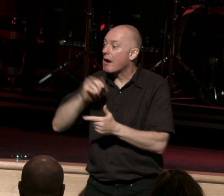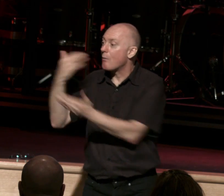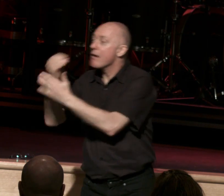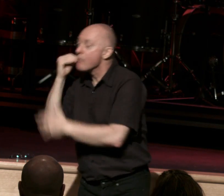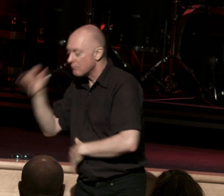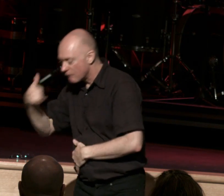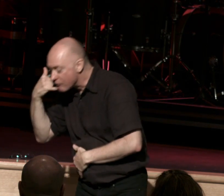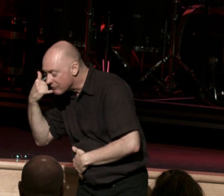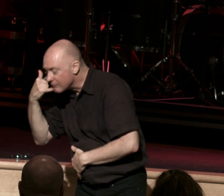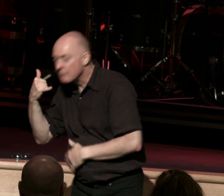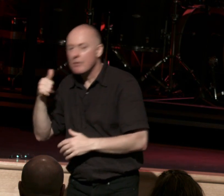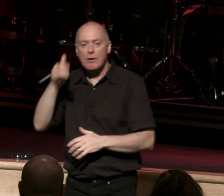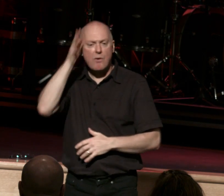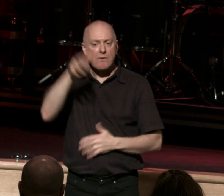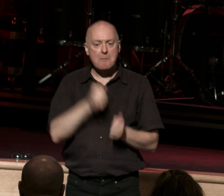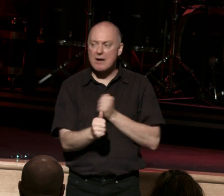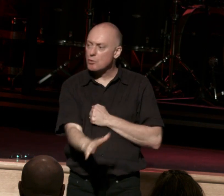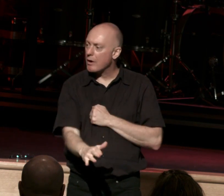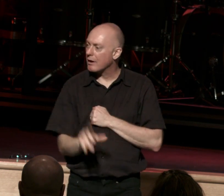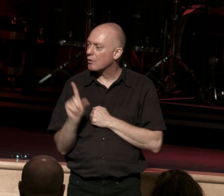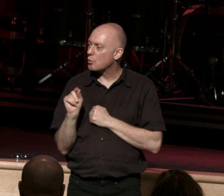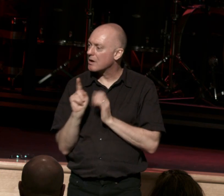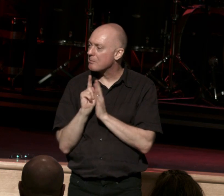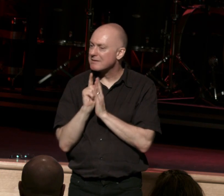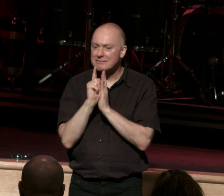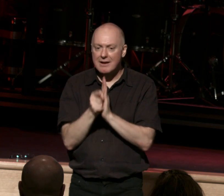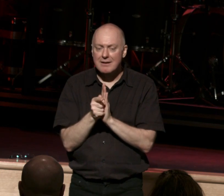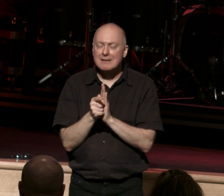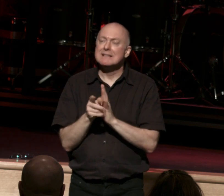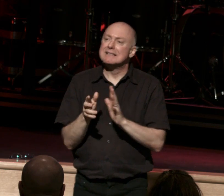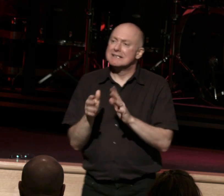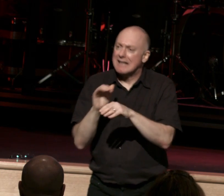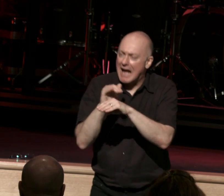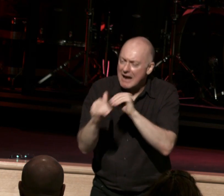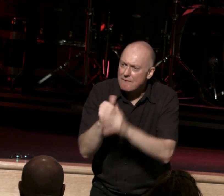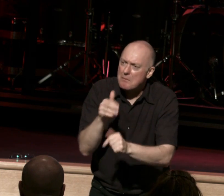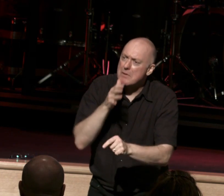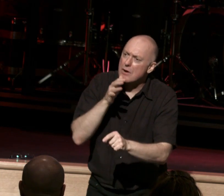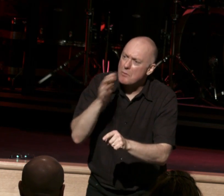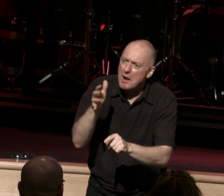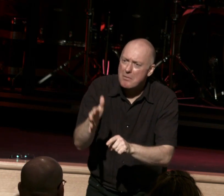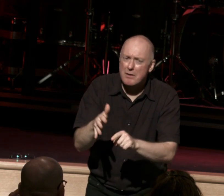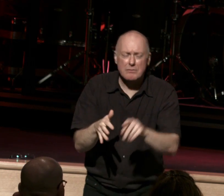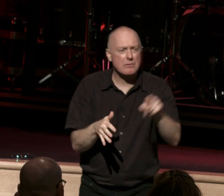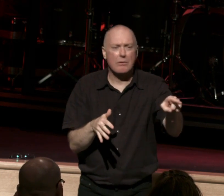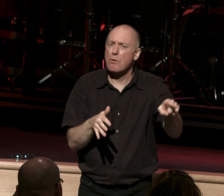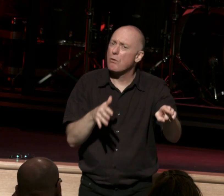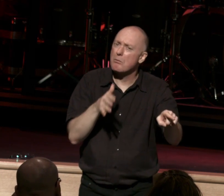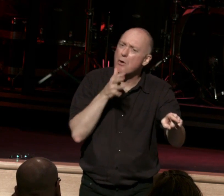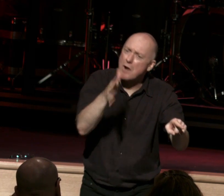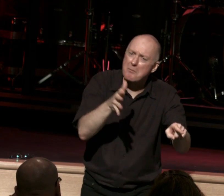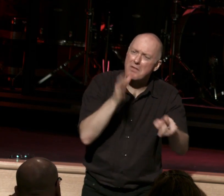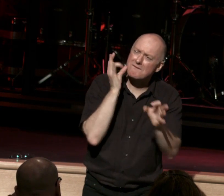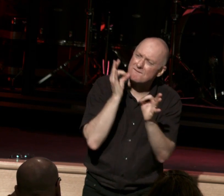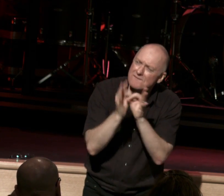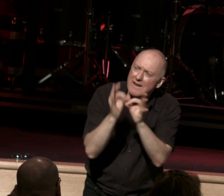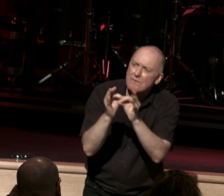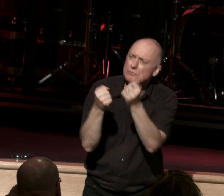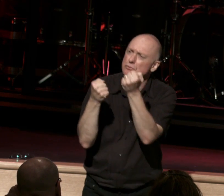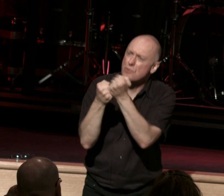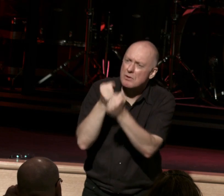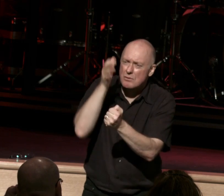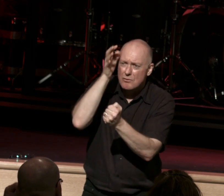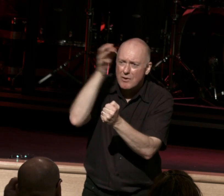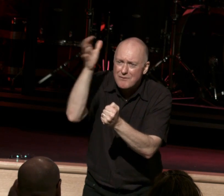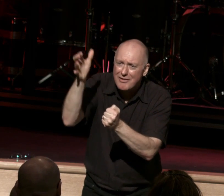My grandma answered, my grandfather passed away. And I sat there with my grandmother and consoled her in that moment, all those years of faithful marriage and ministry